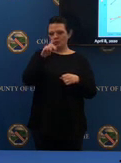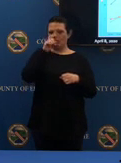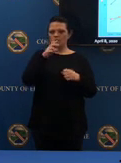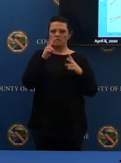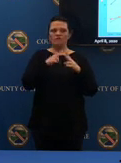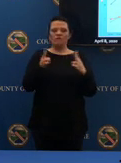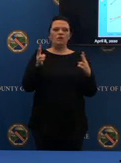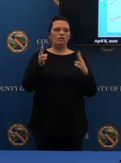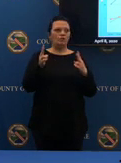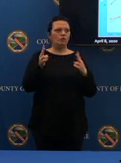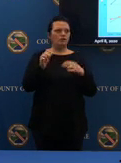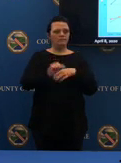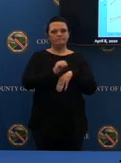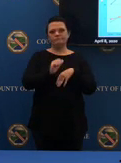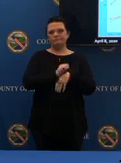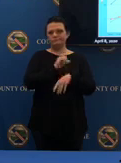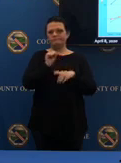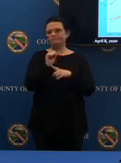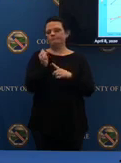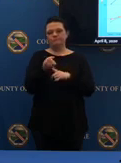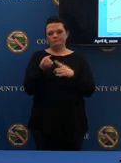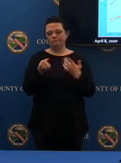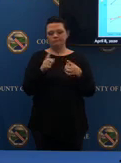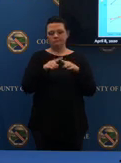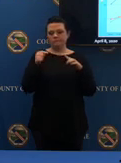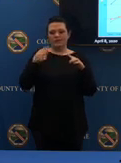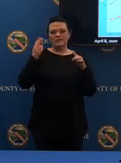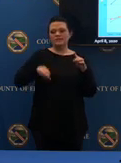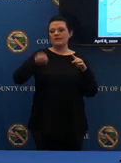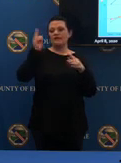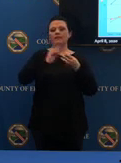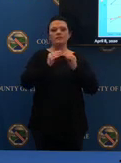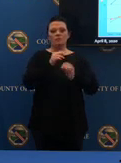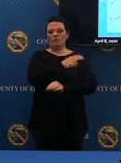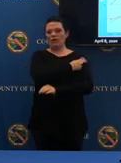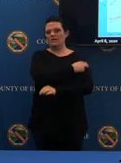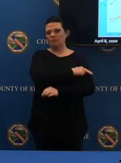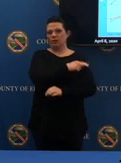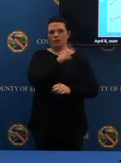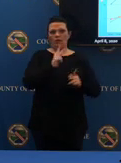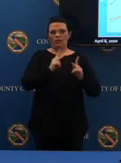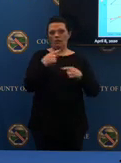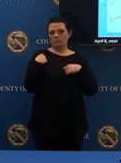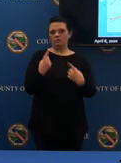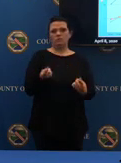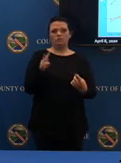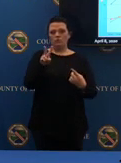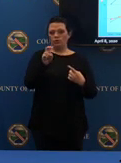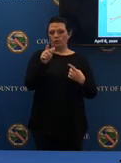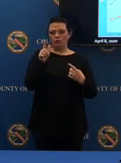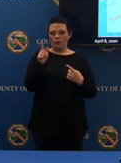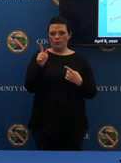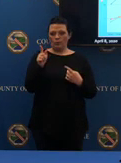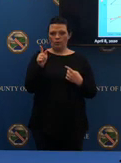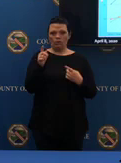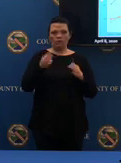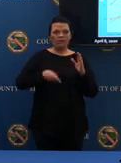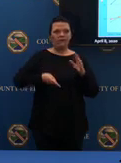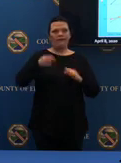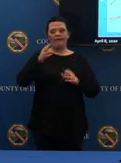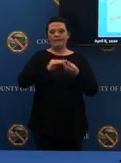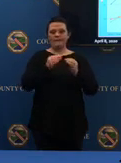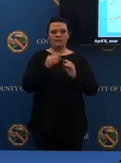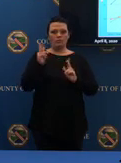very precarious situation. But this is the highest number of hospitalizations we've had, 221, the highest number of people